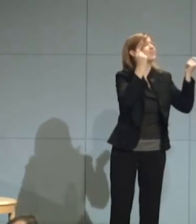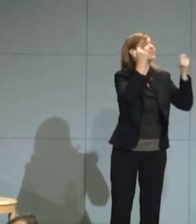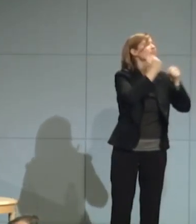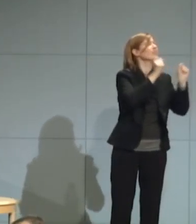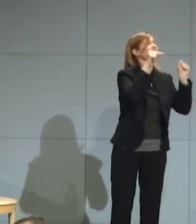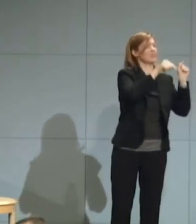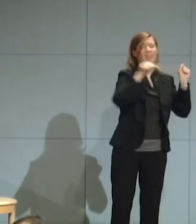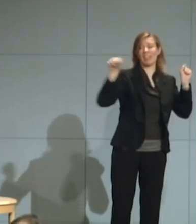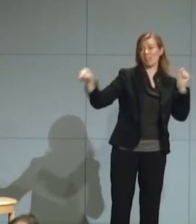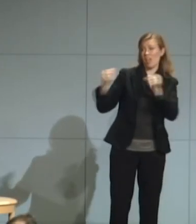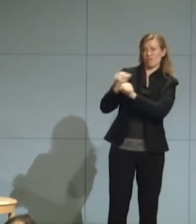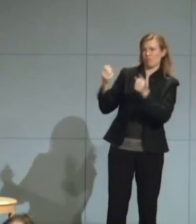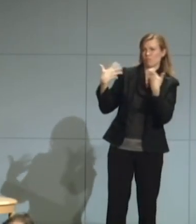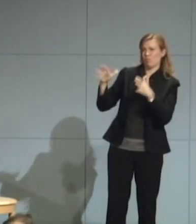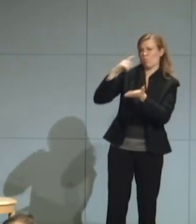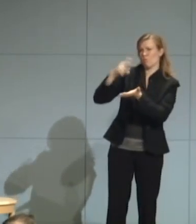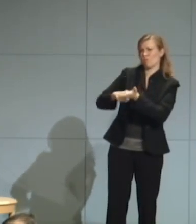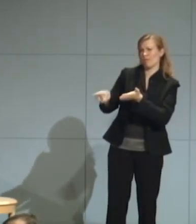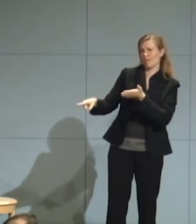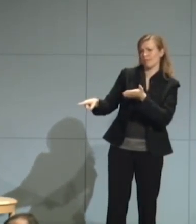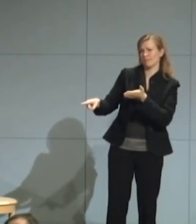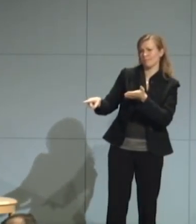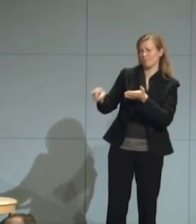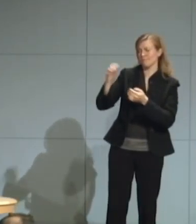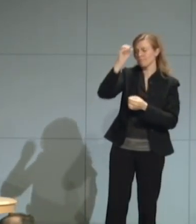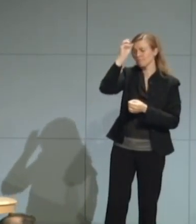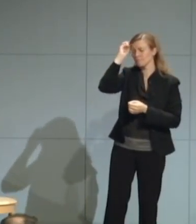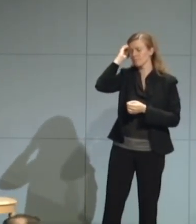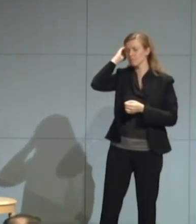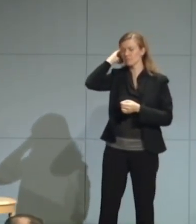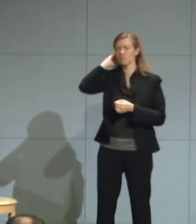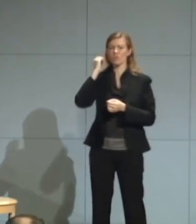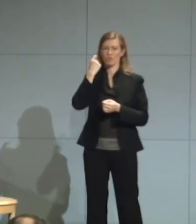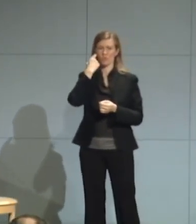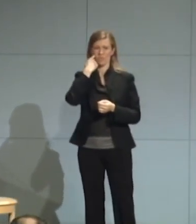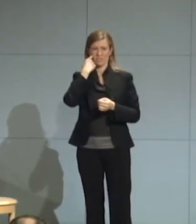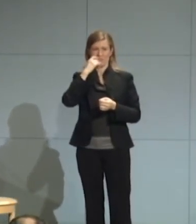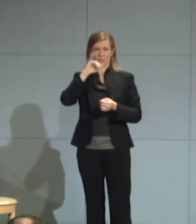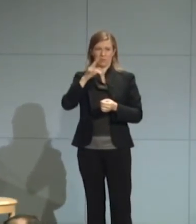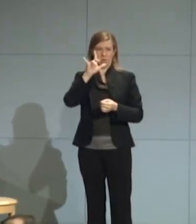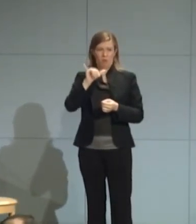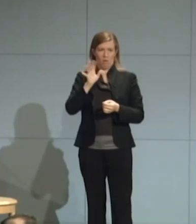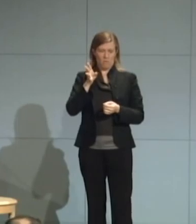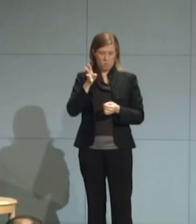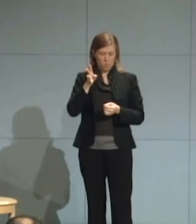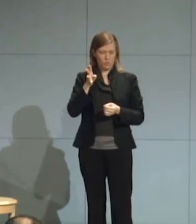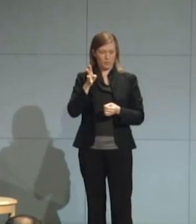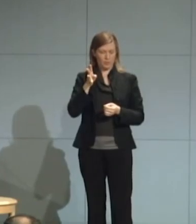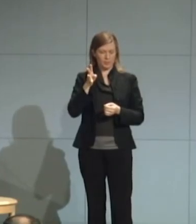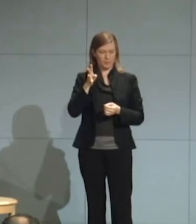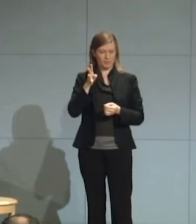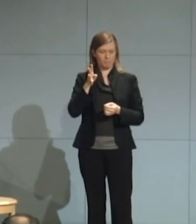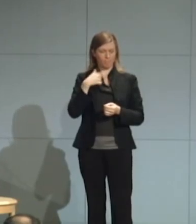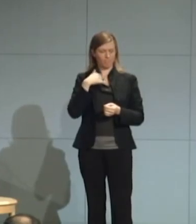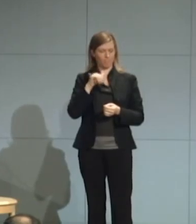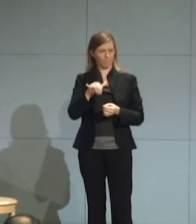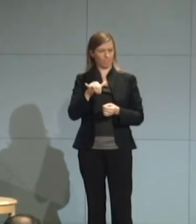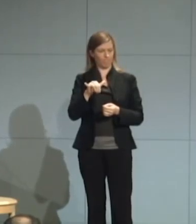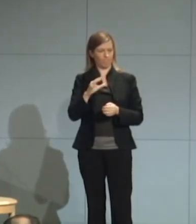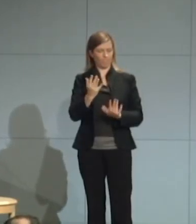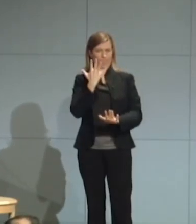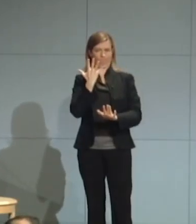A history that is quite negative and in many ways quite evil as well. And so